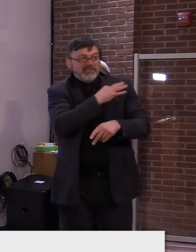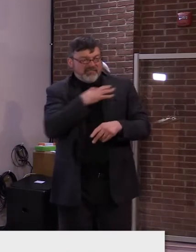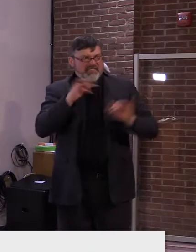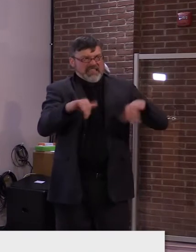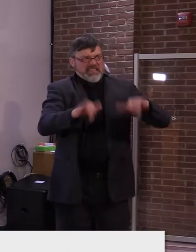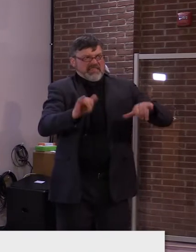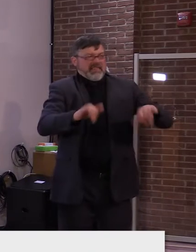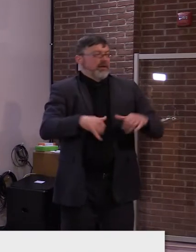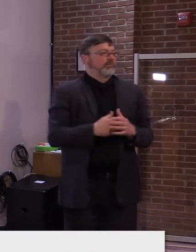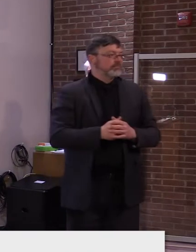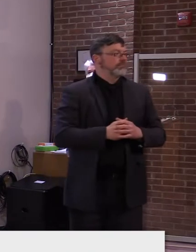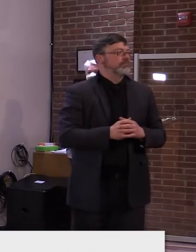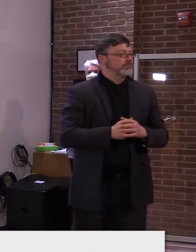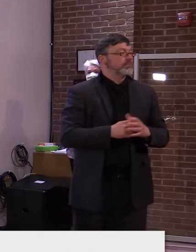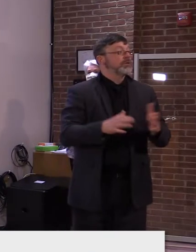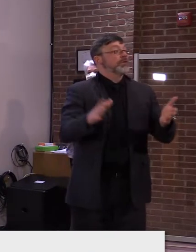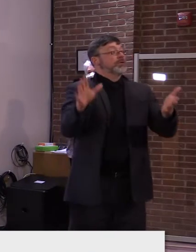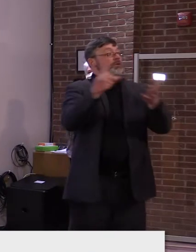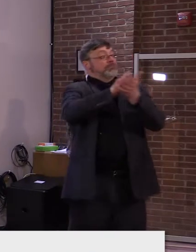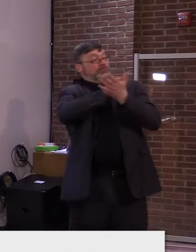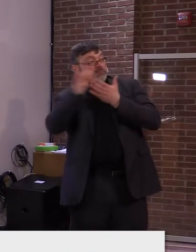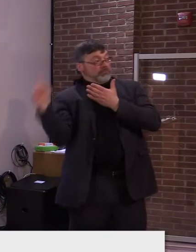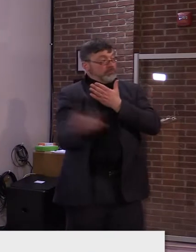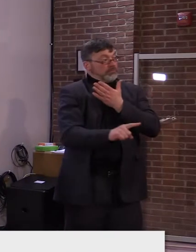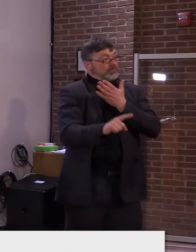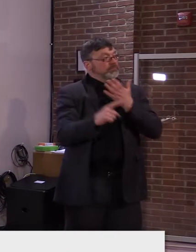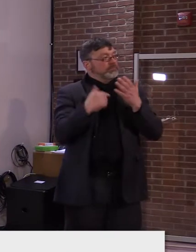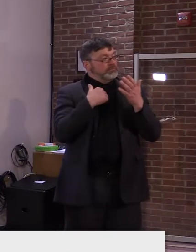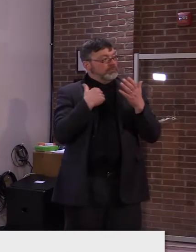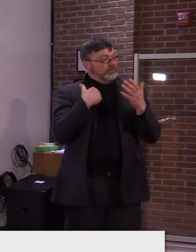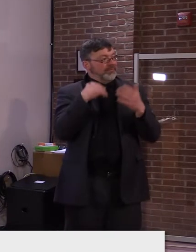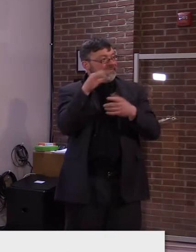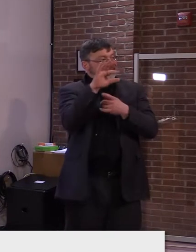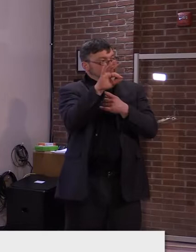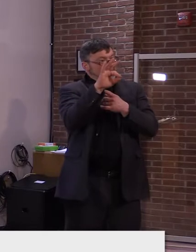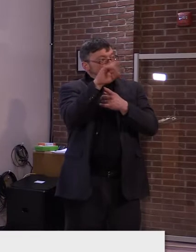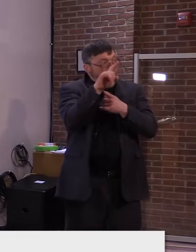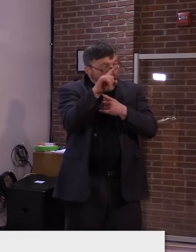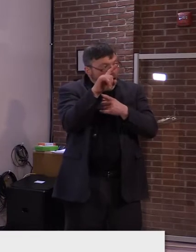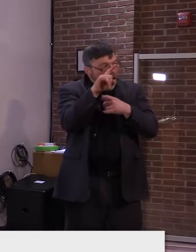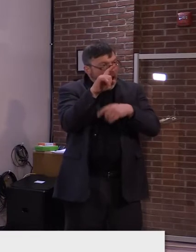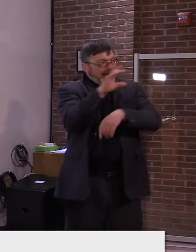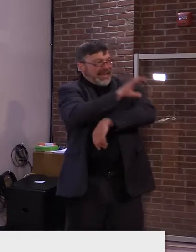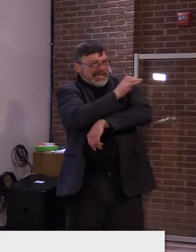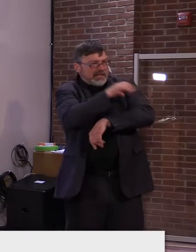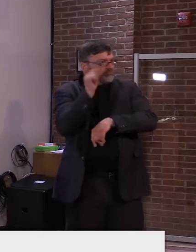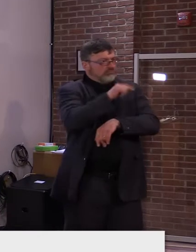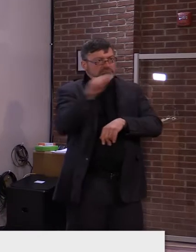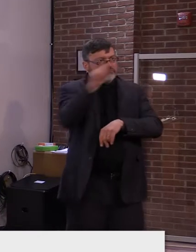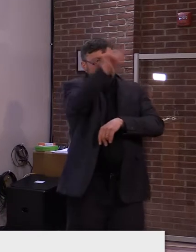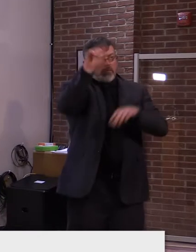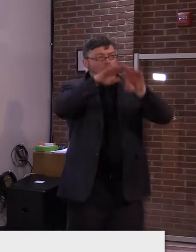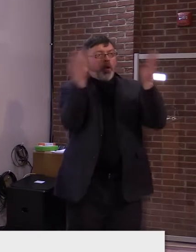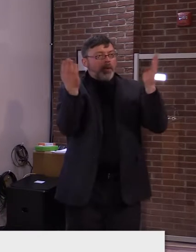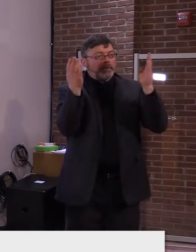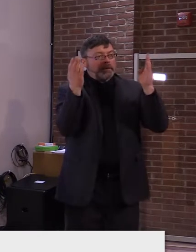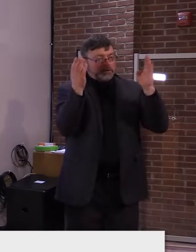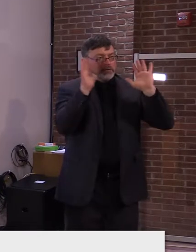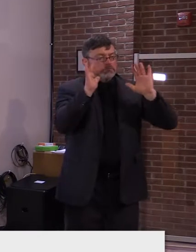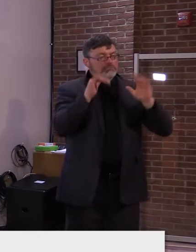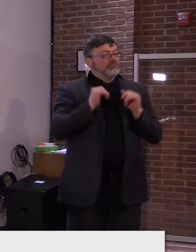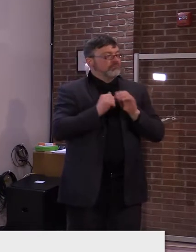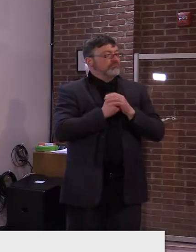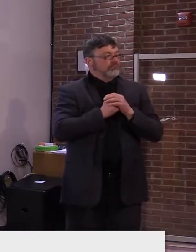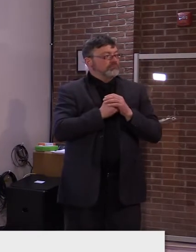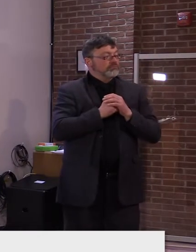the state. Next week, the clinic in St. Albans on March 26th, we